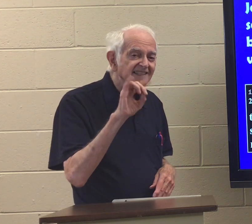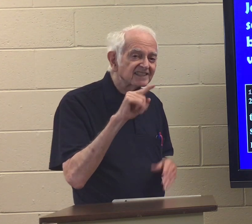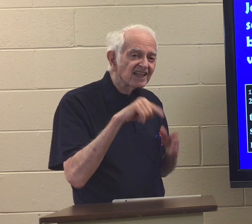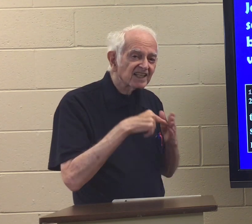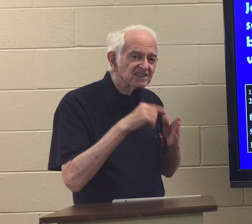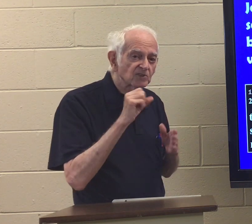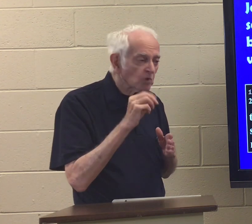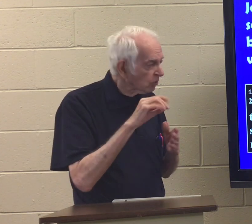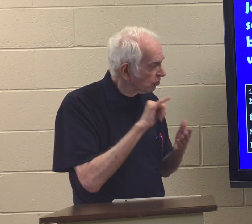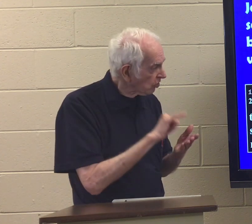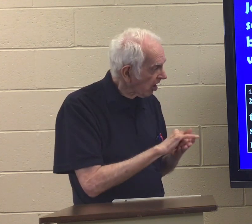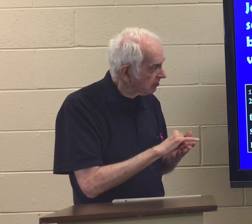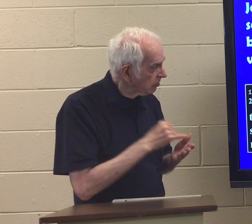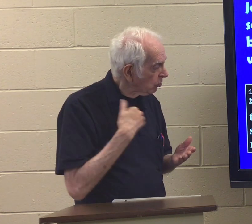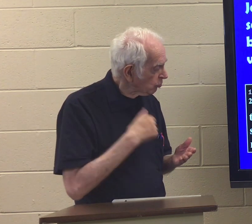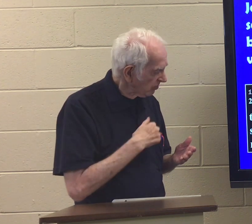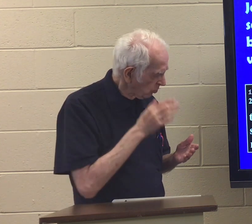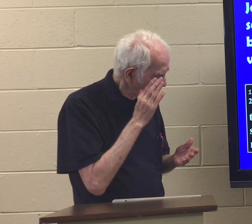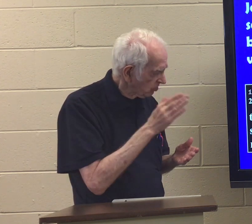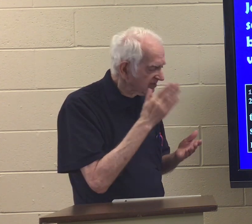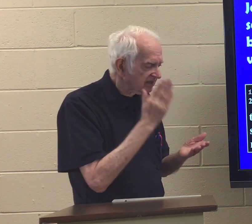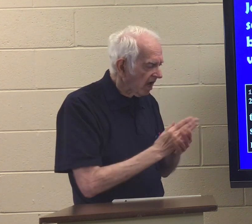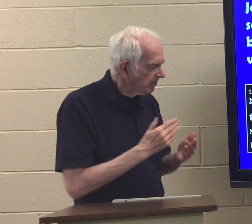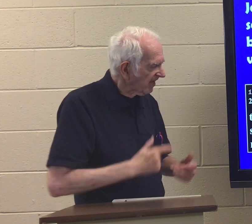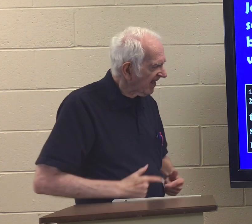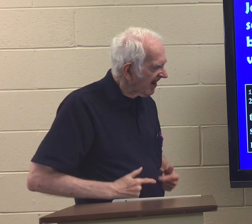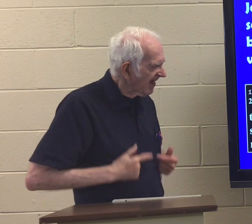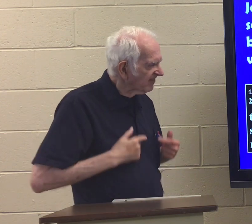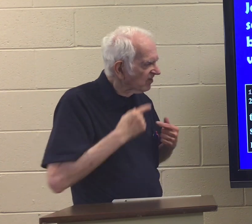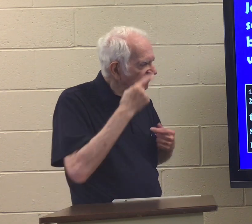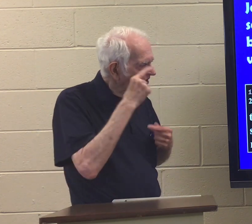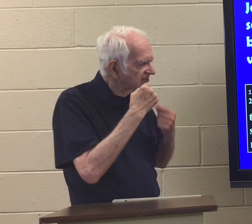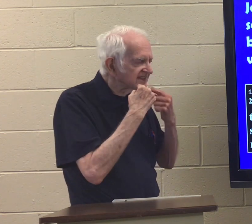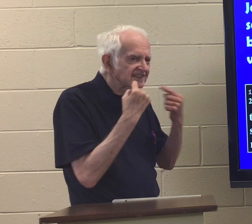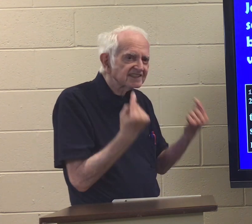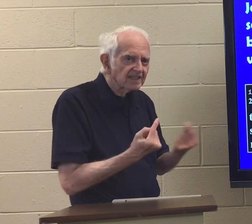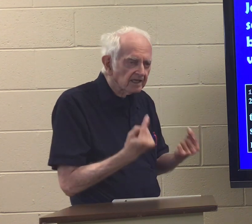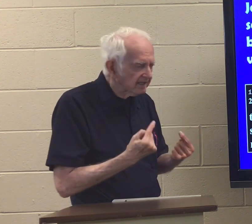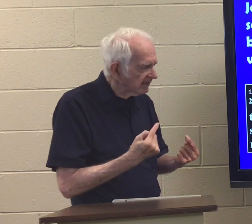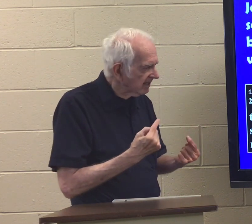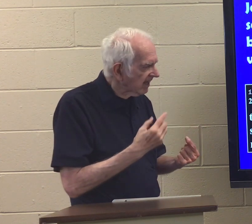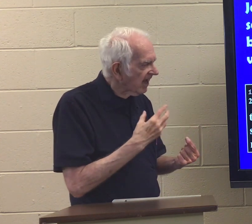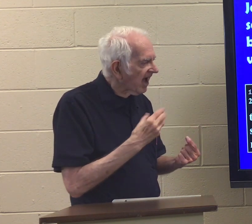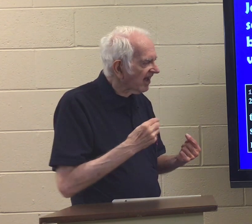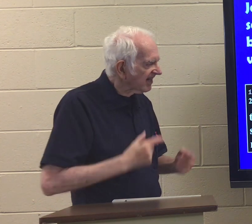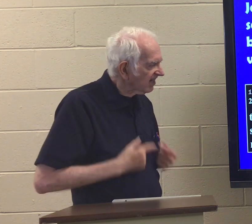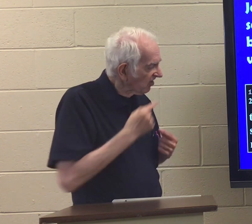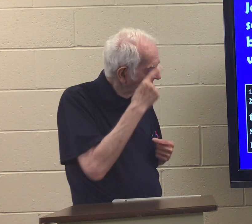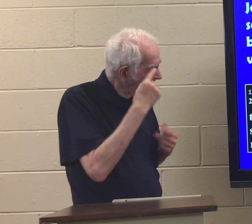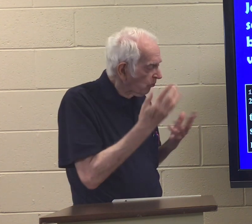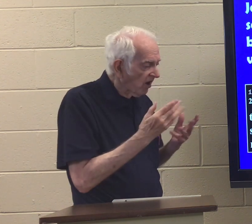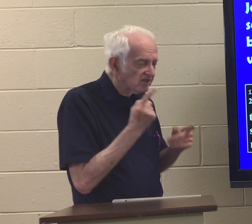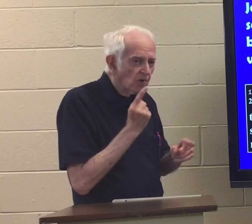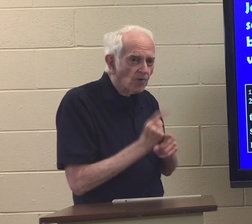He did this so that we would stop living for sin and live for what is